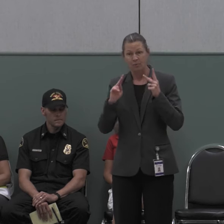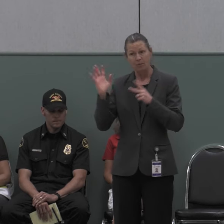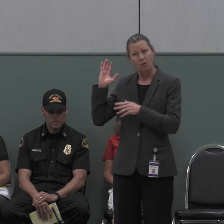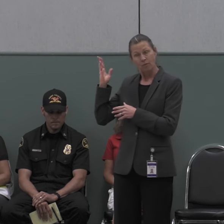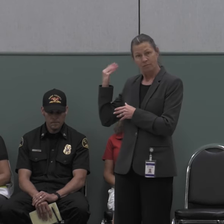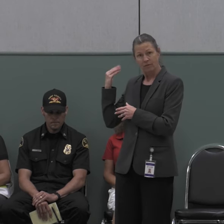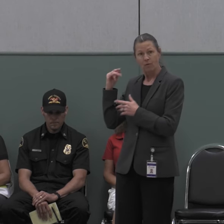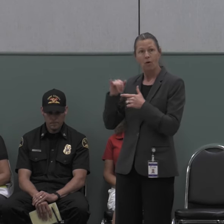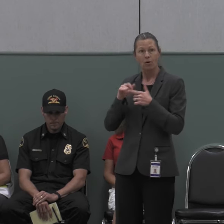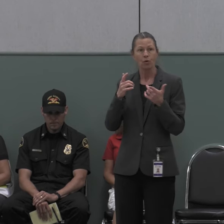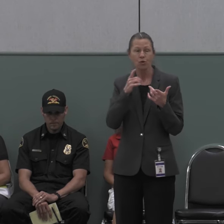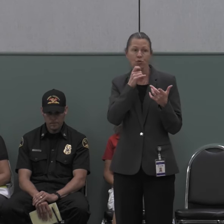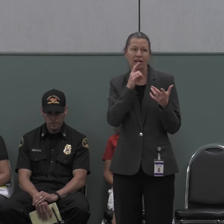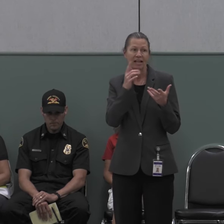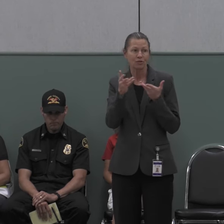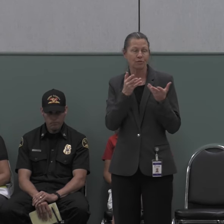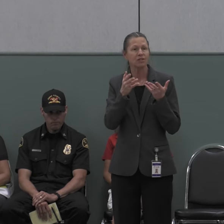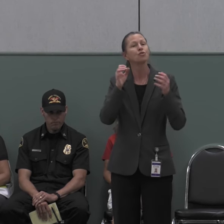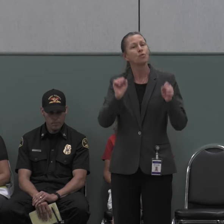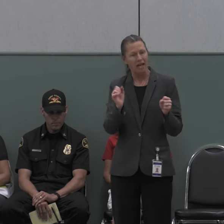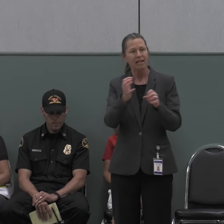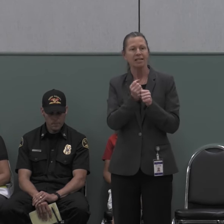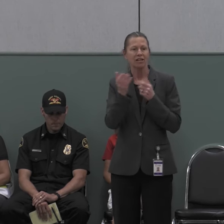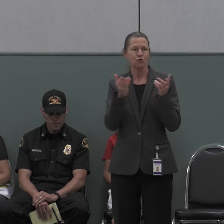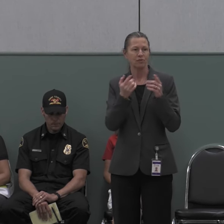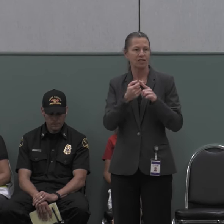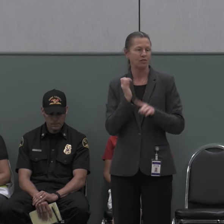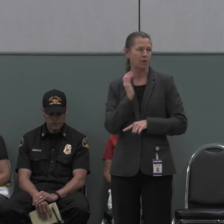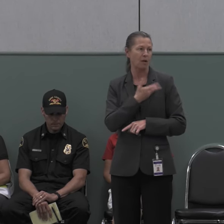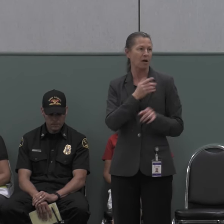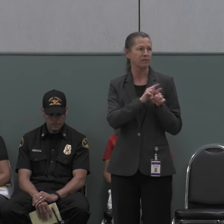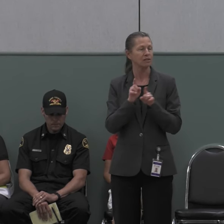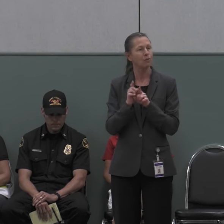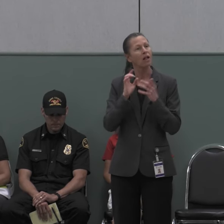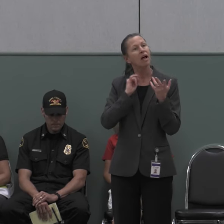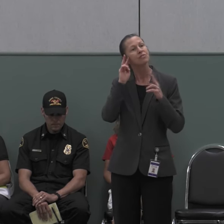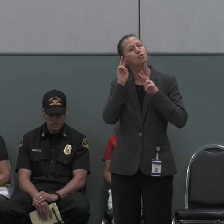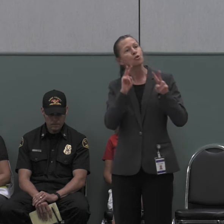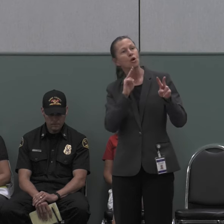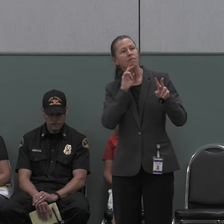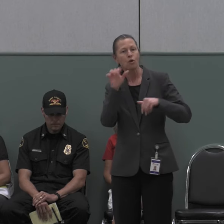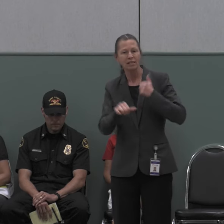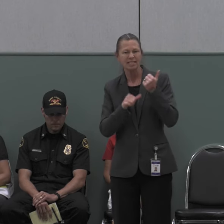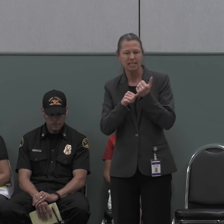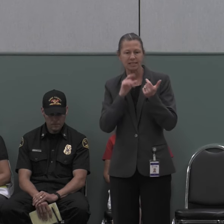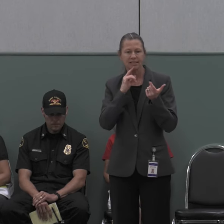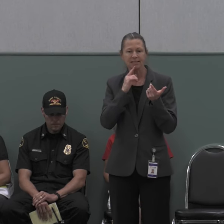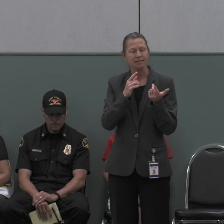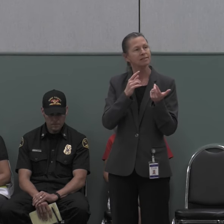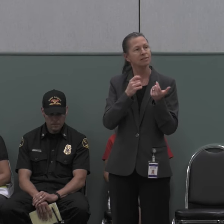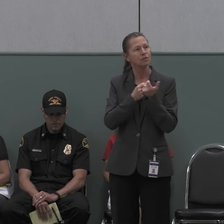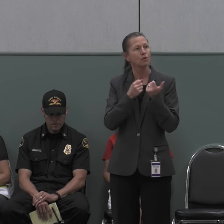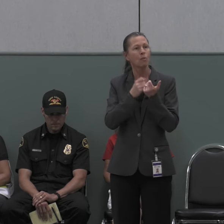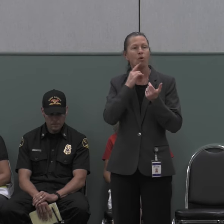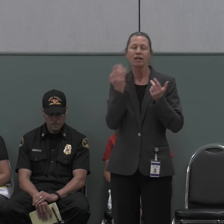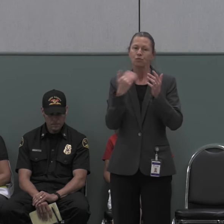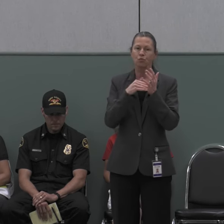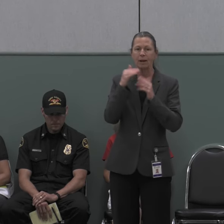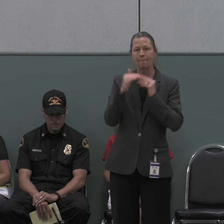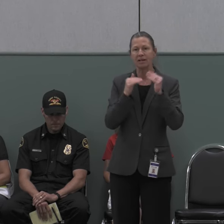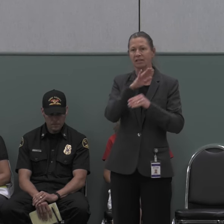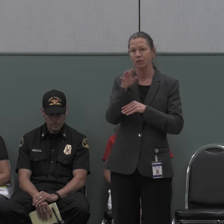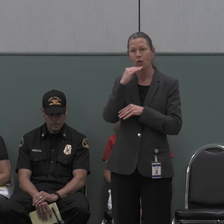services from us. As you look for assistance rebuilding your homes, replacing vital